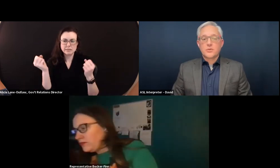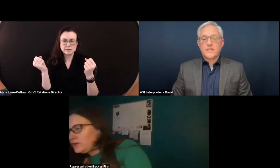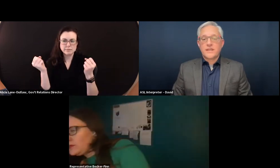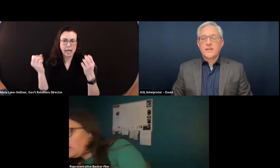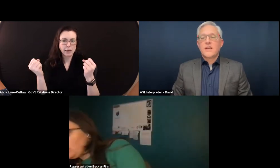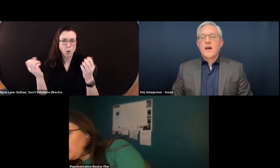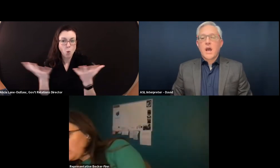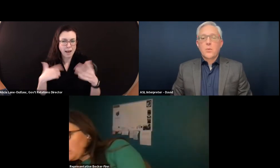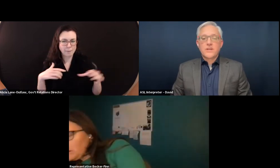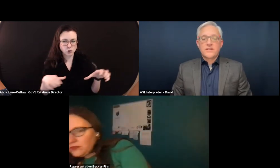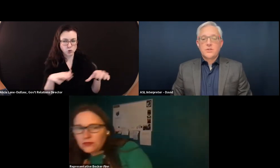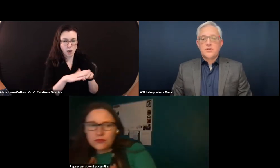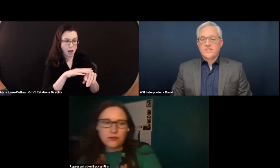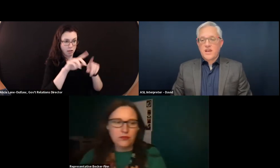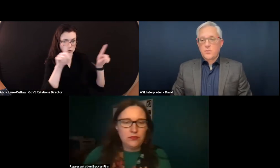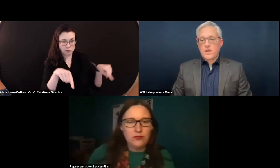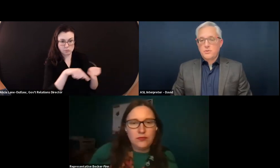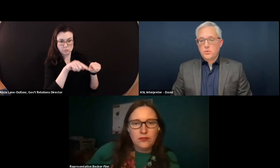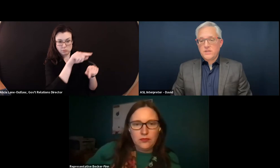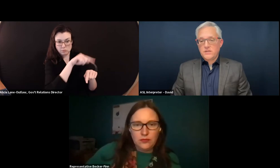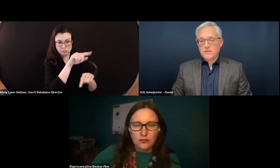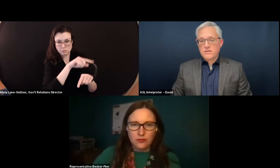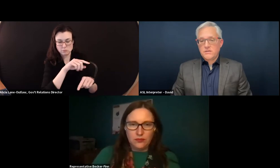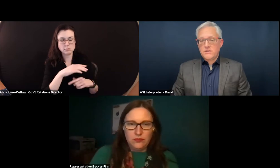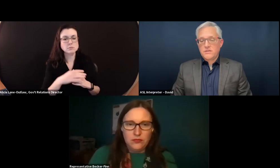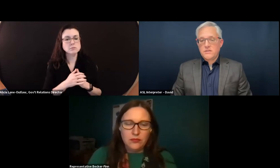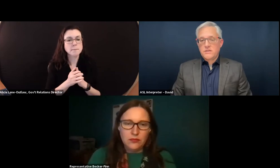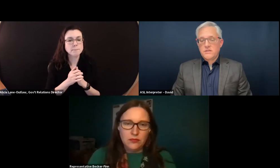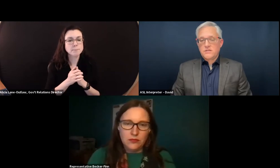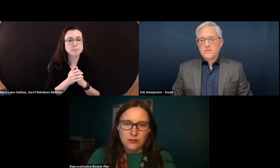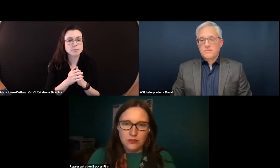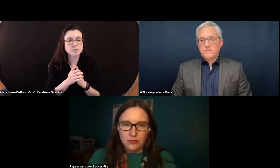my screen, I will continue to sign what I'm doing.